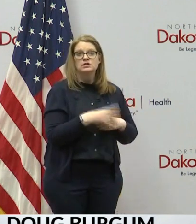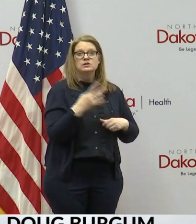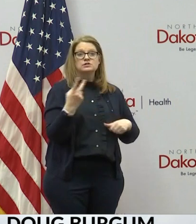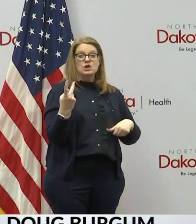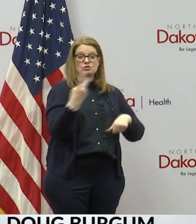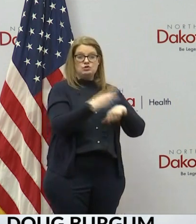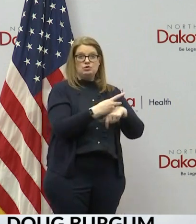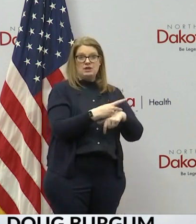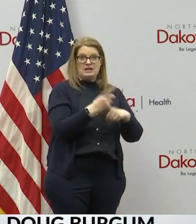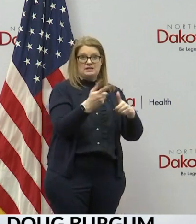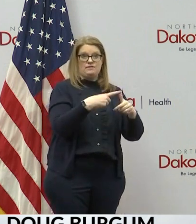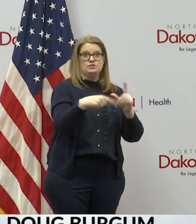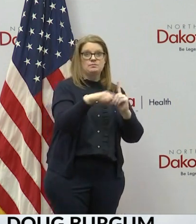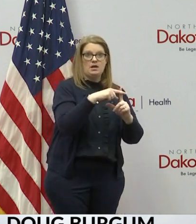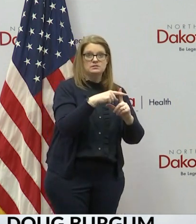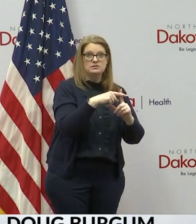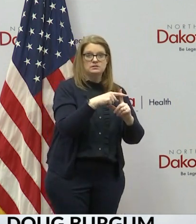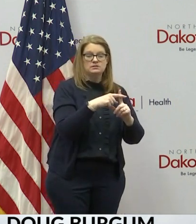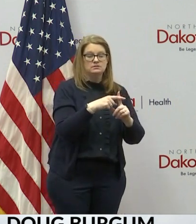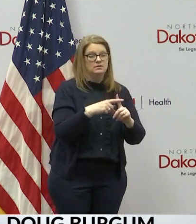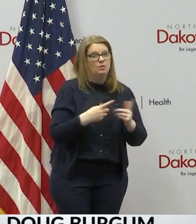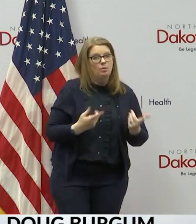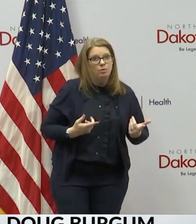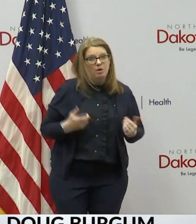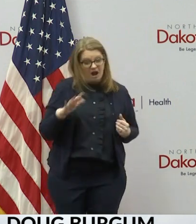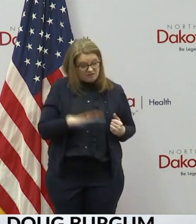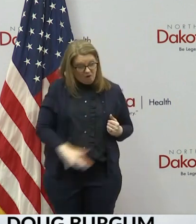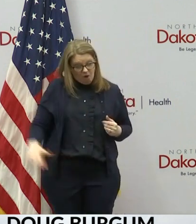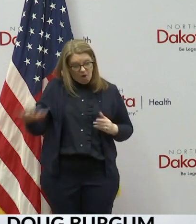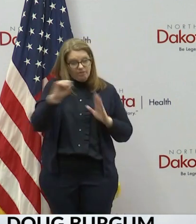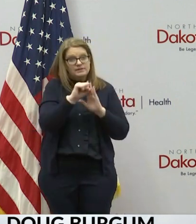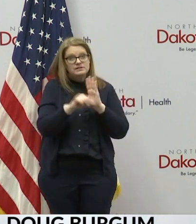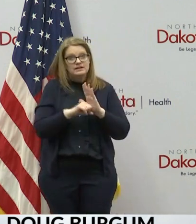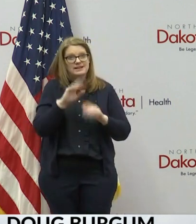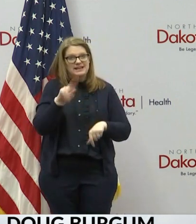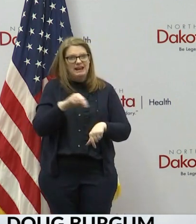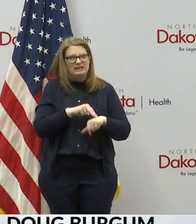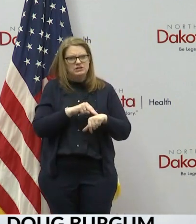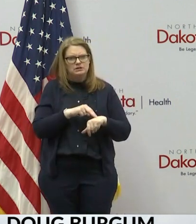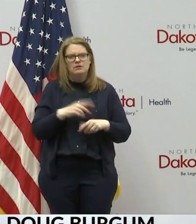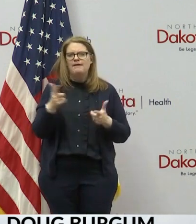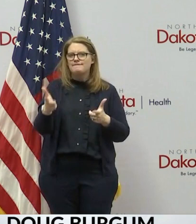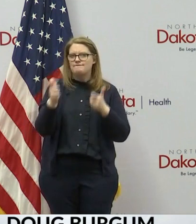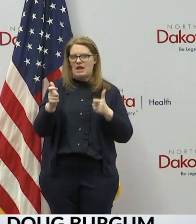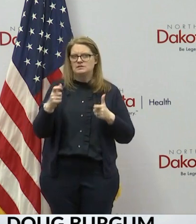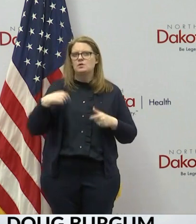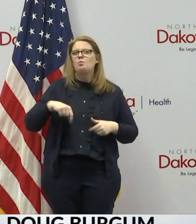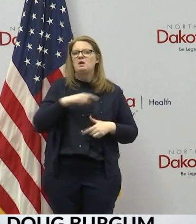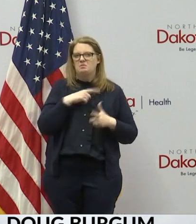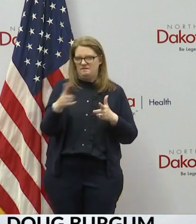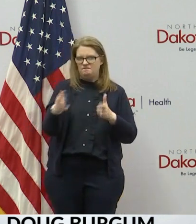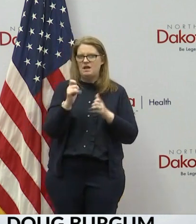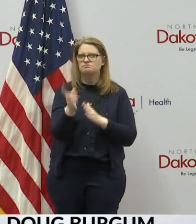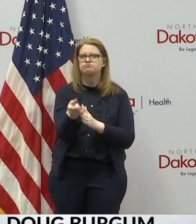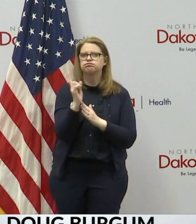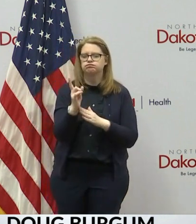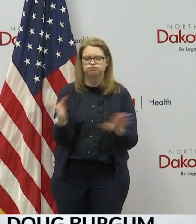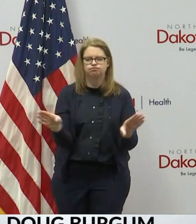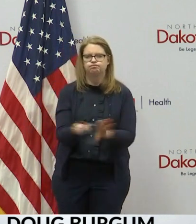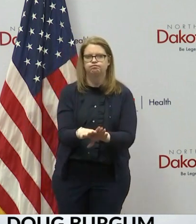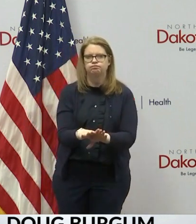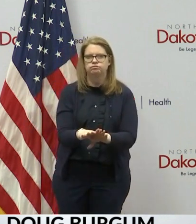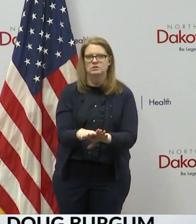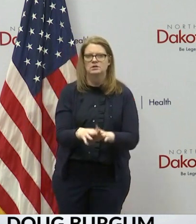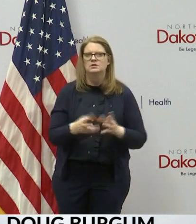is among the fastest action taken by any state in the nation, and certainly I believe it's part of the success that we've had in really